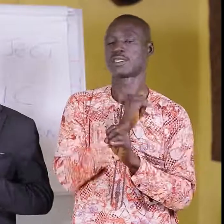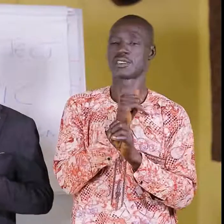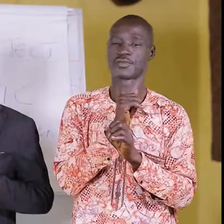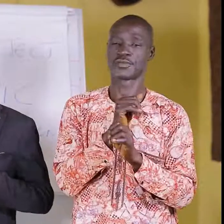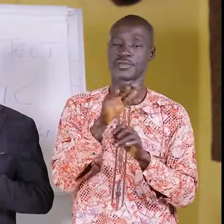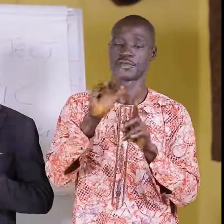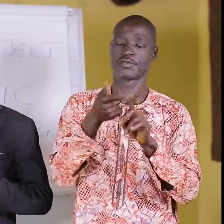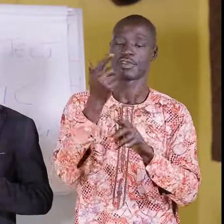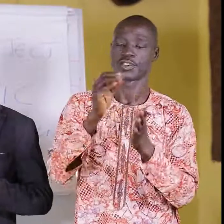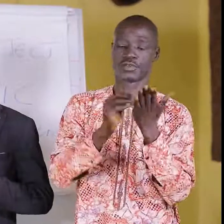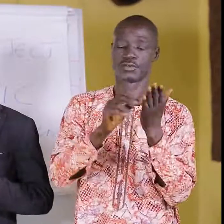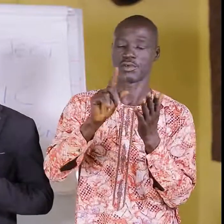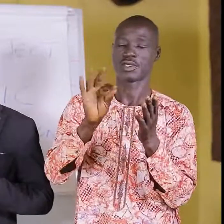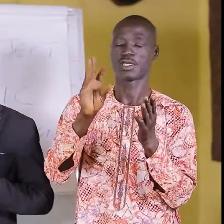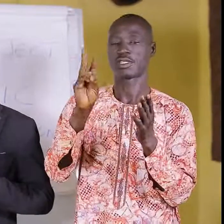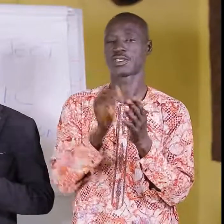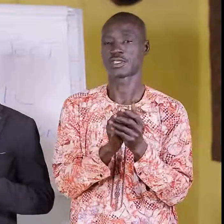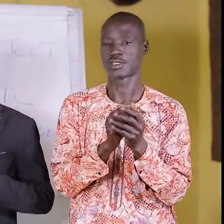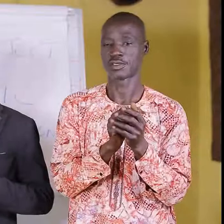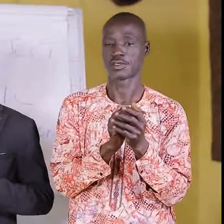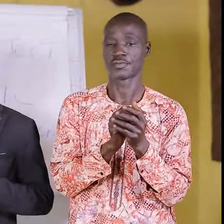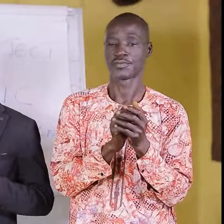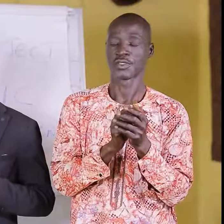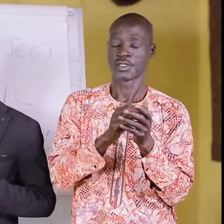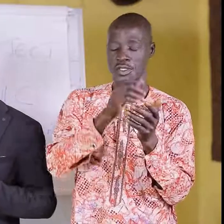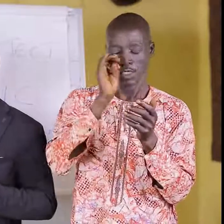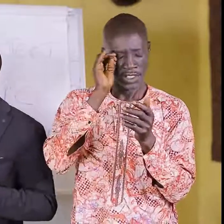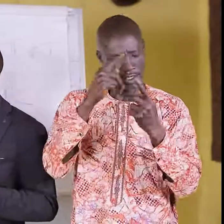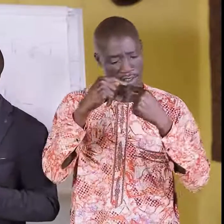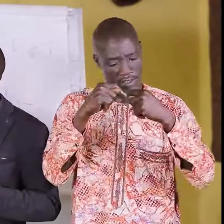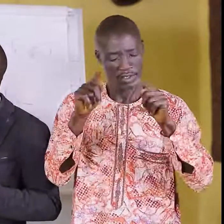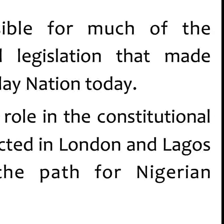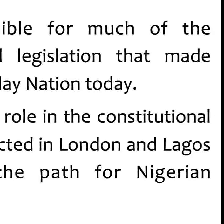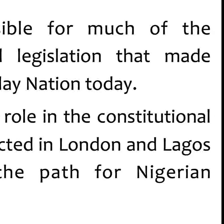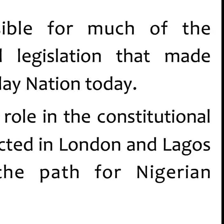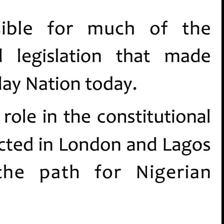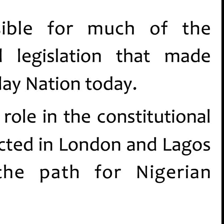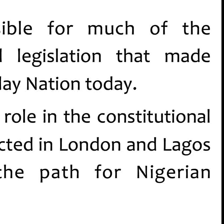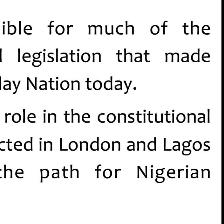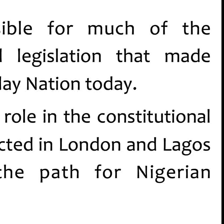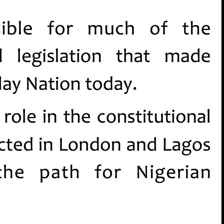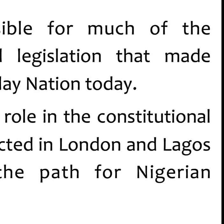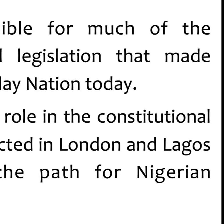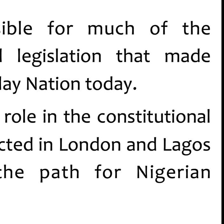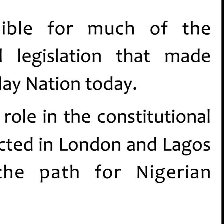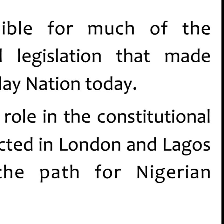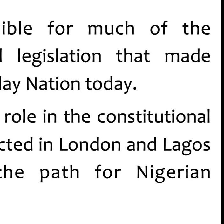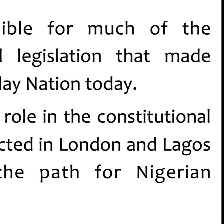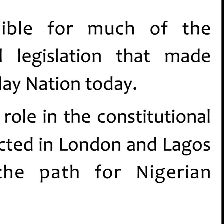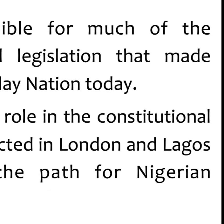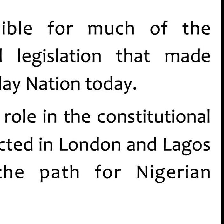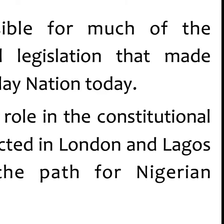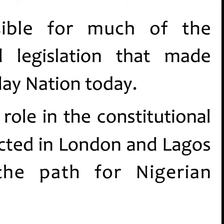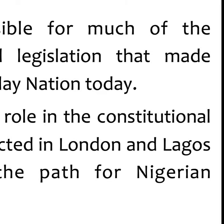is a modern-day nation as a result of his contributions towards nationalism. He played a major role in the